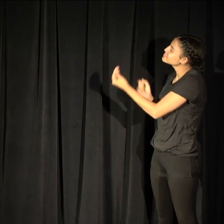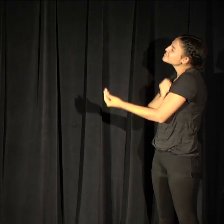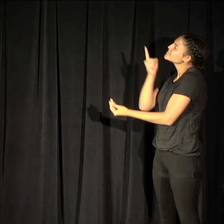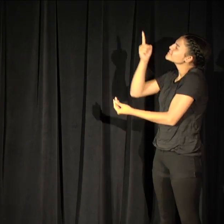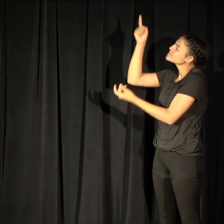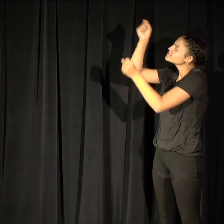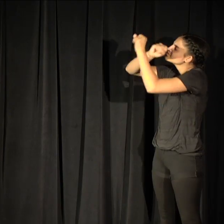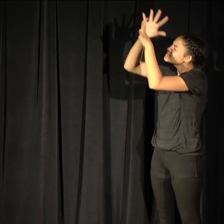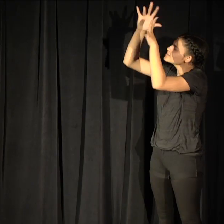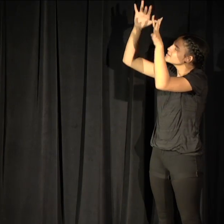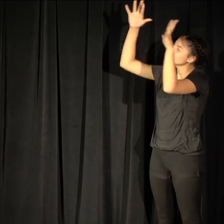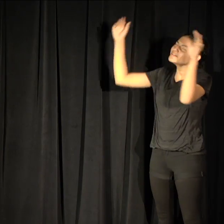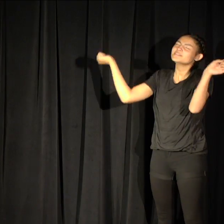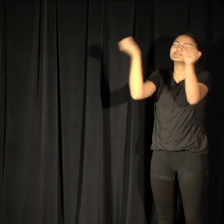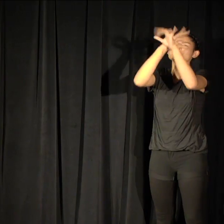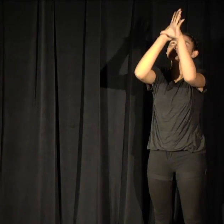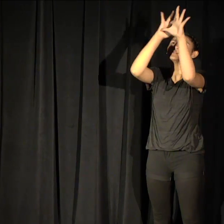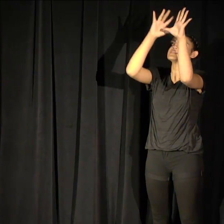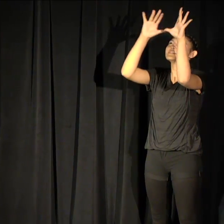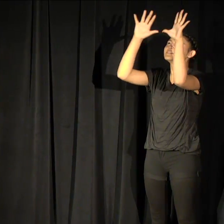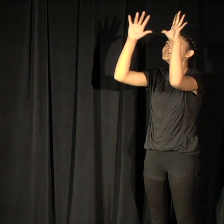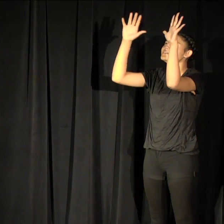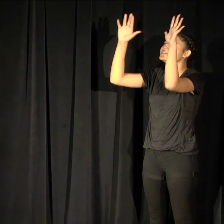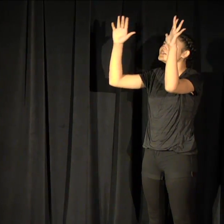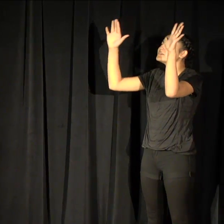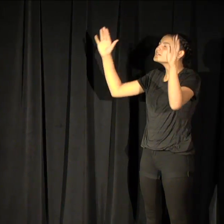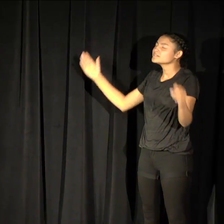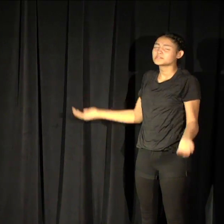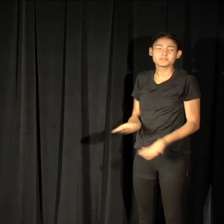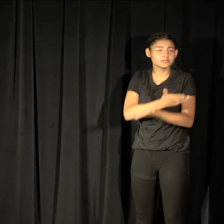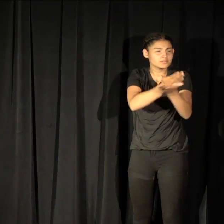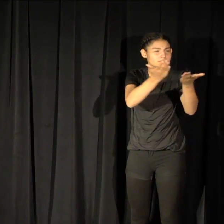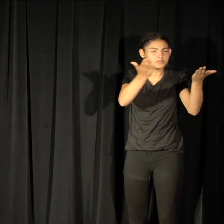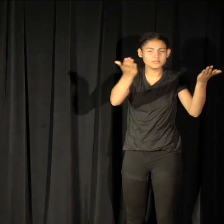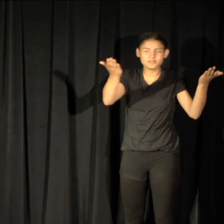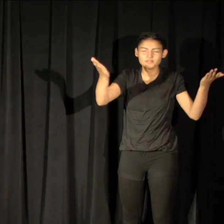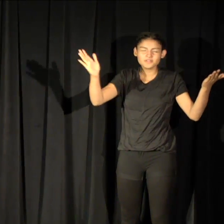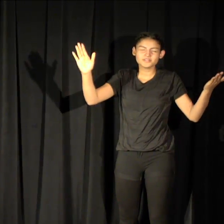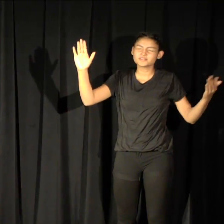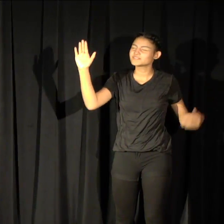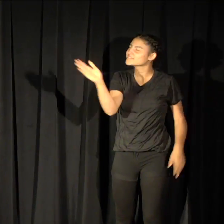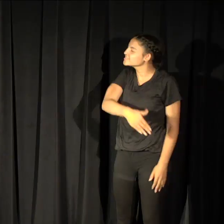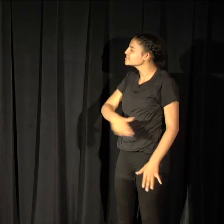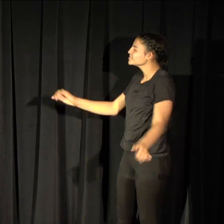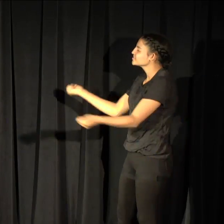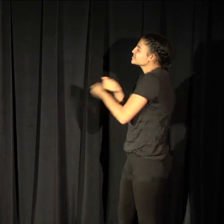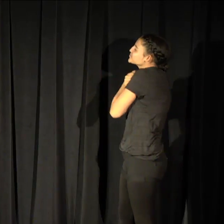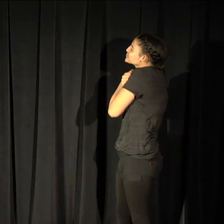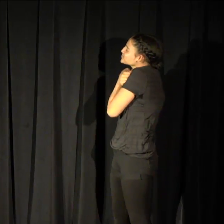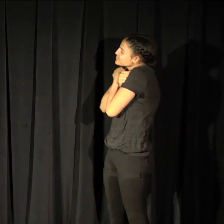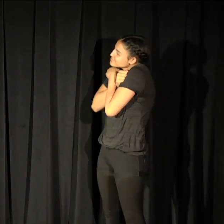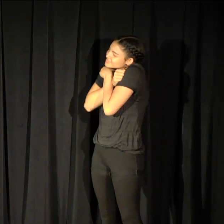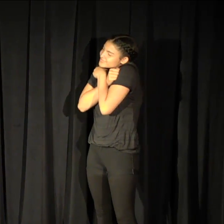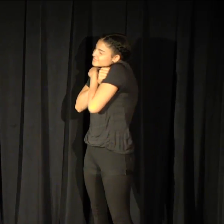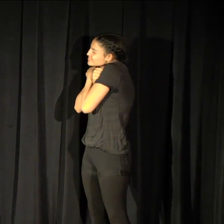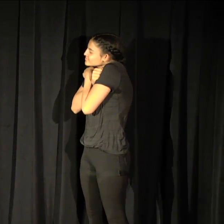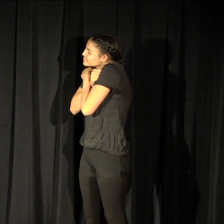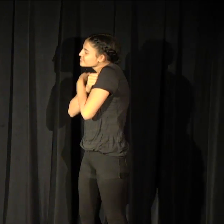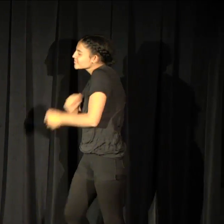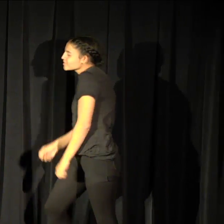Your kiss tasted like July 4th fireworks erupted in the midnight sky. I wish nothing more than you in my